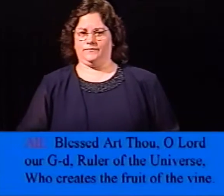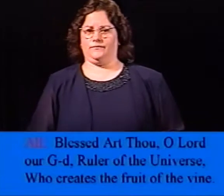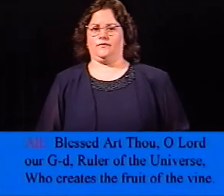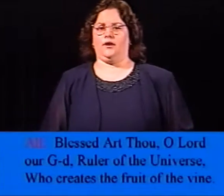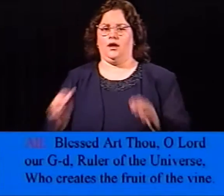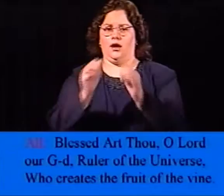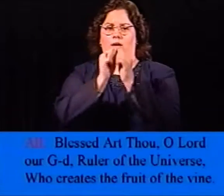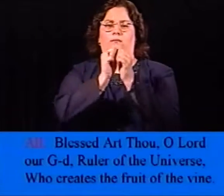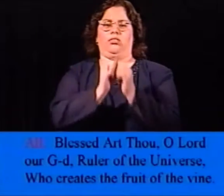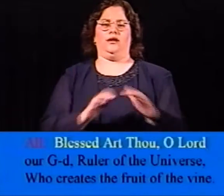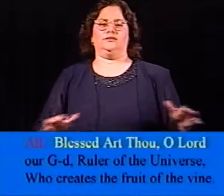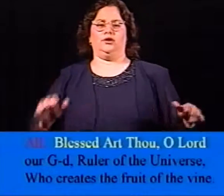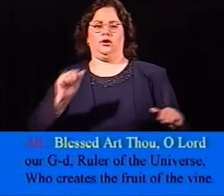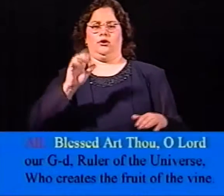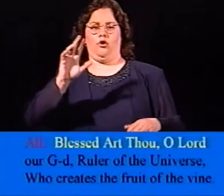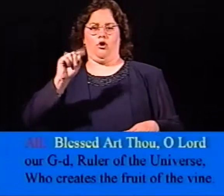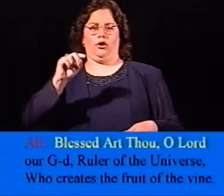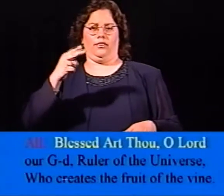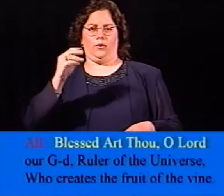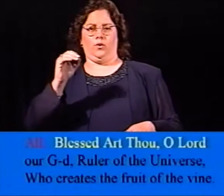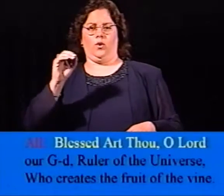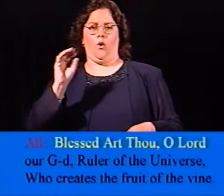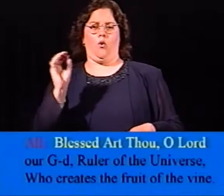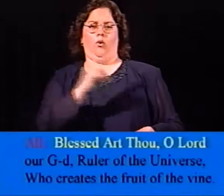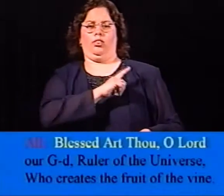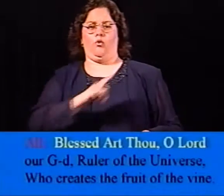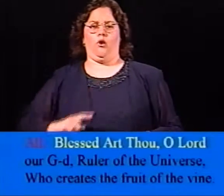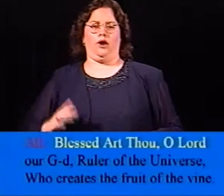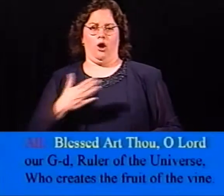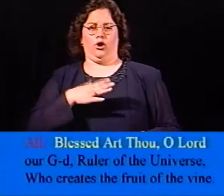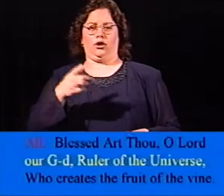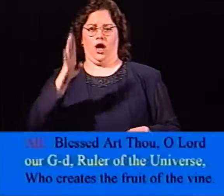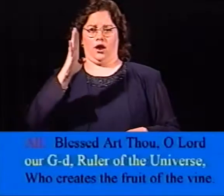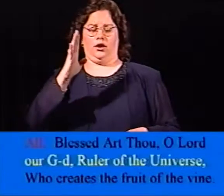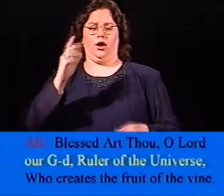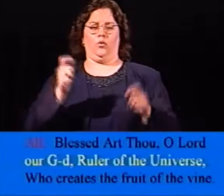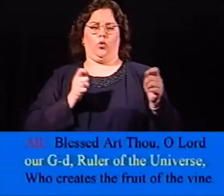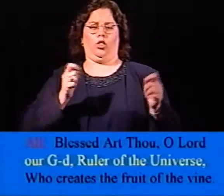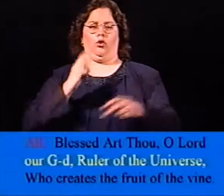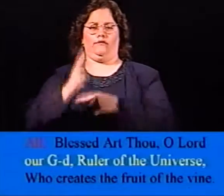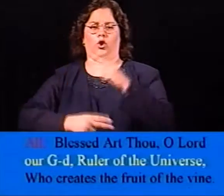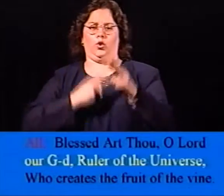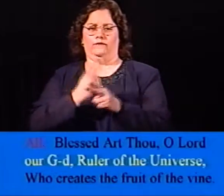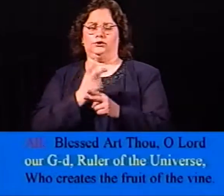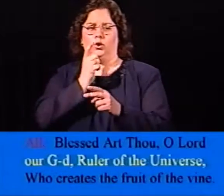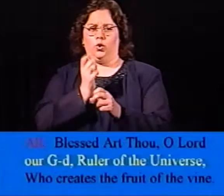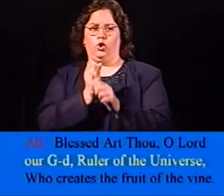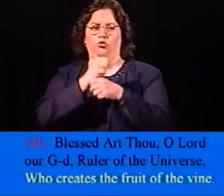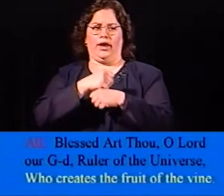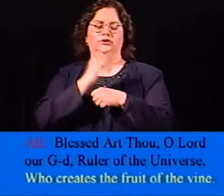Blessed art thou, O Lord, our God, ruler of the universe, who creates the fruit of the vine.